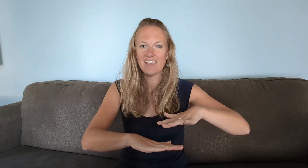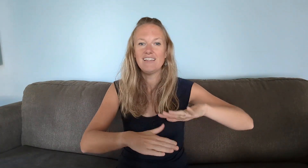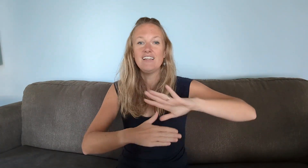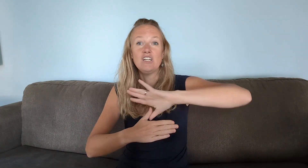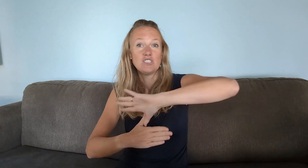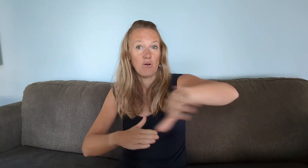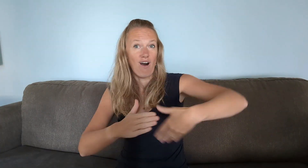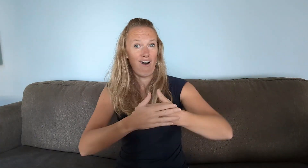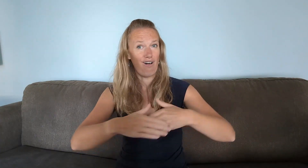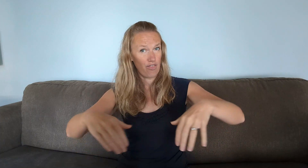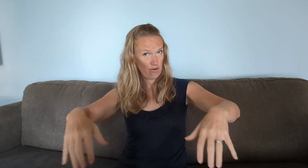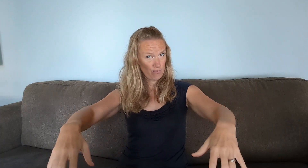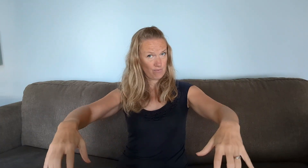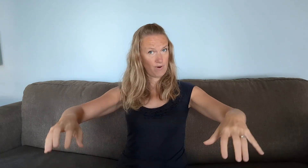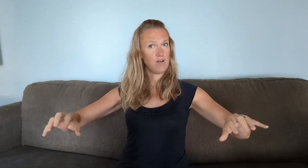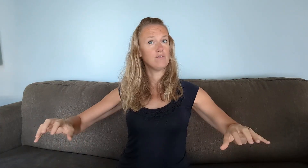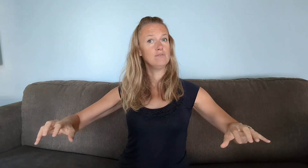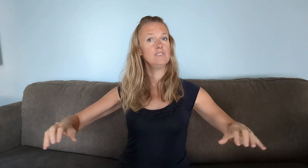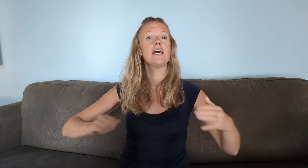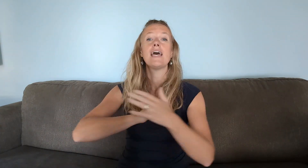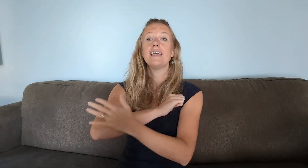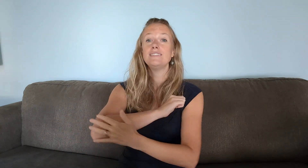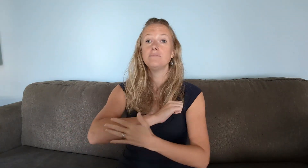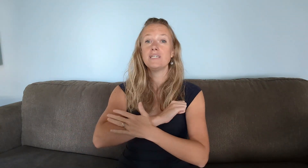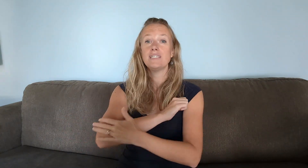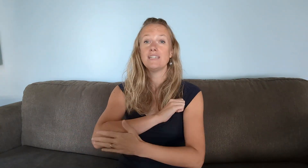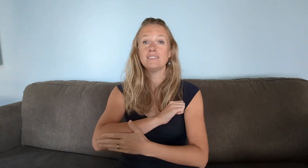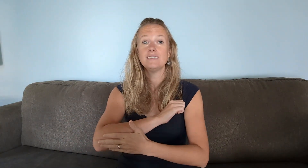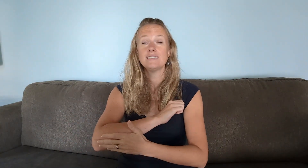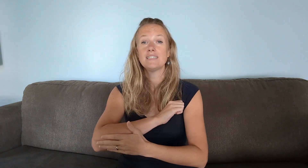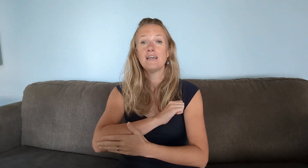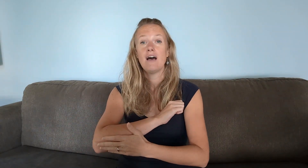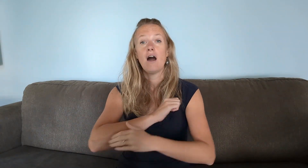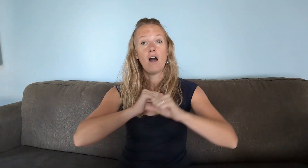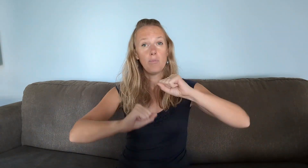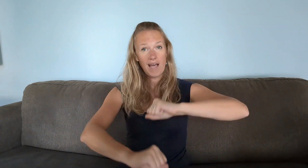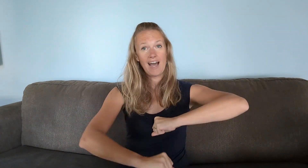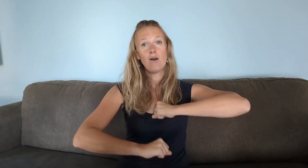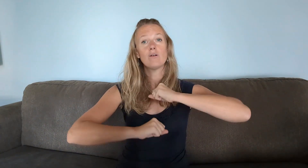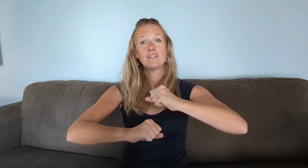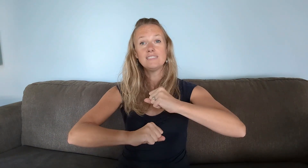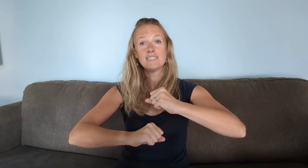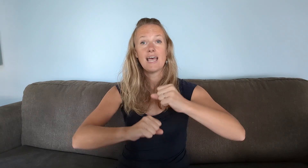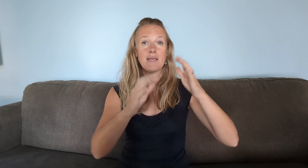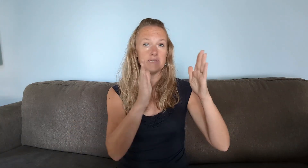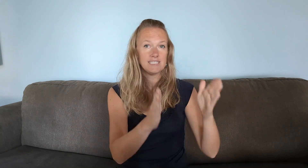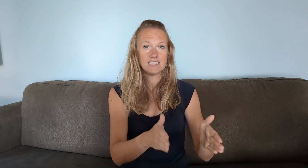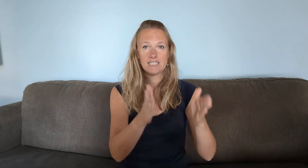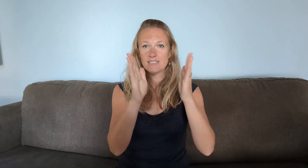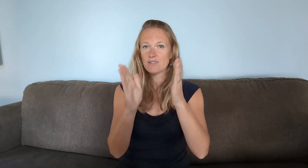Okay, so all thrones and dominions, all powers and positions. So I